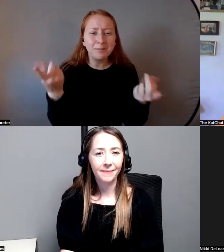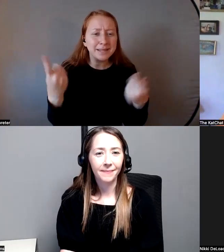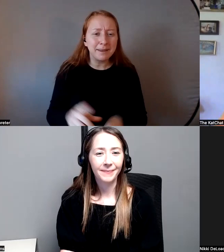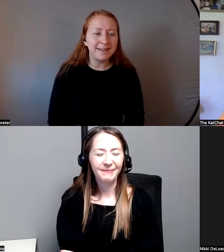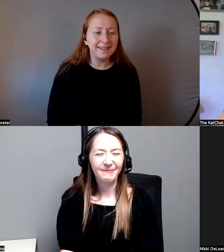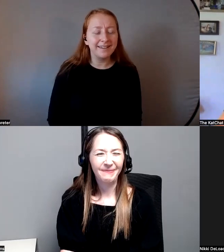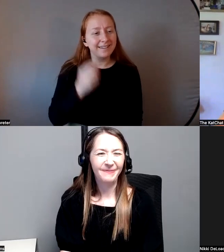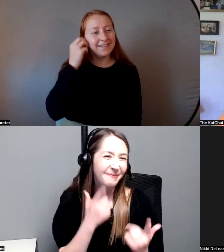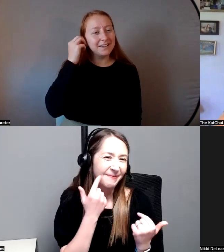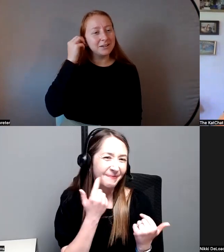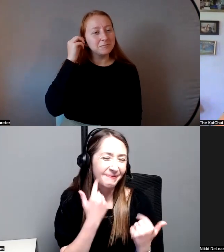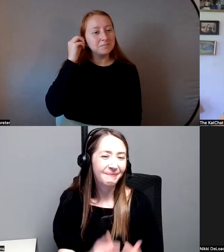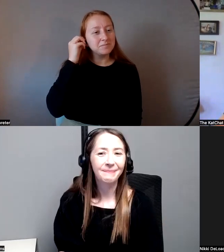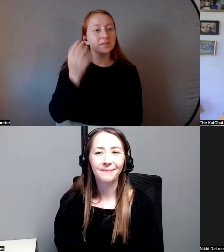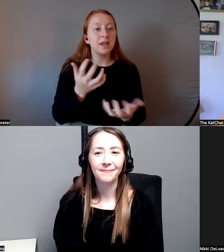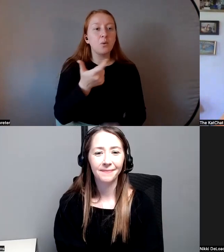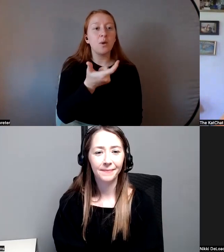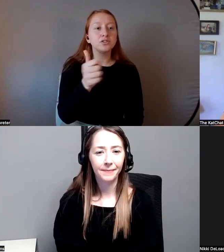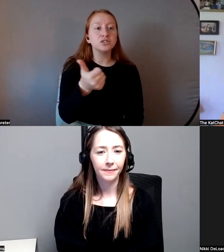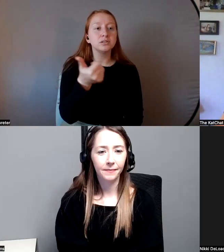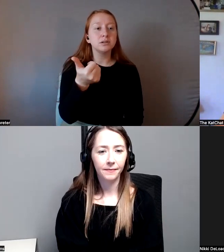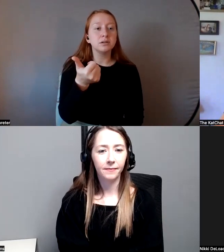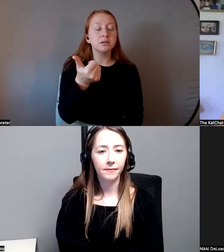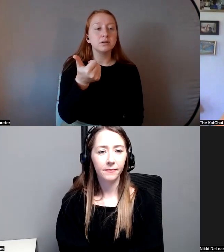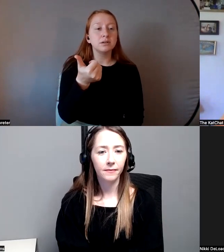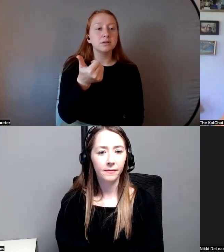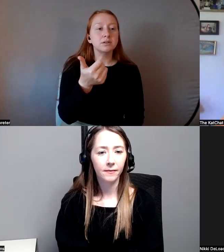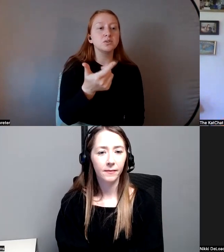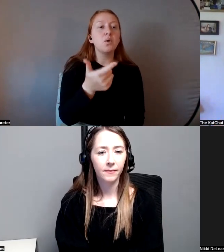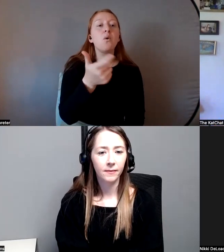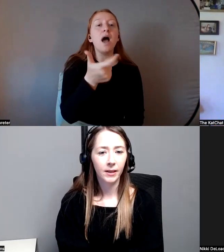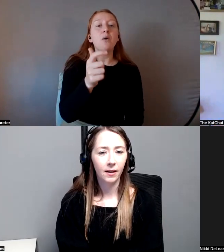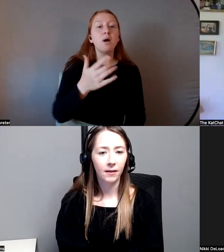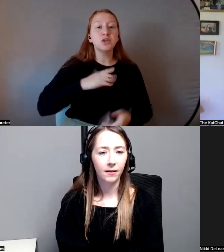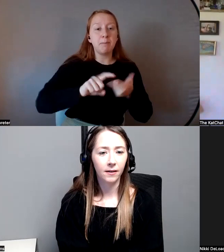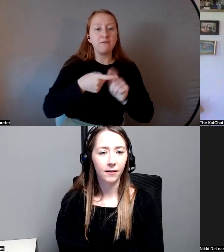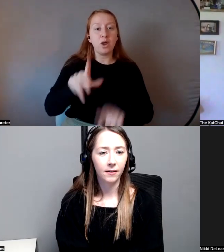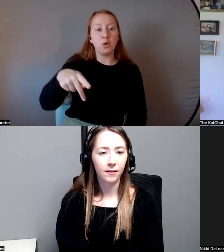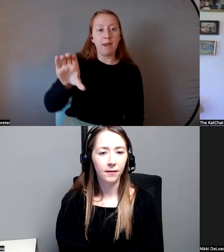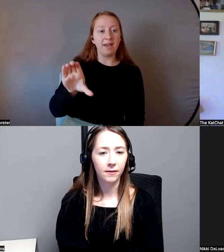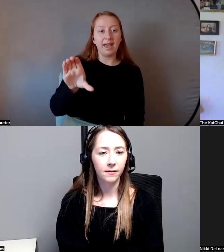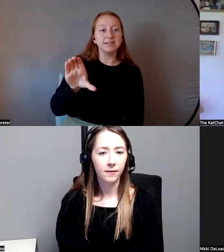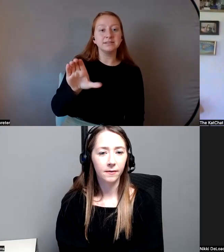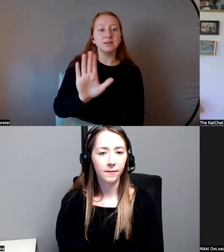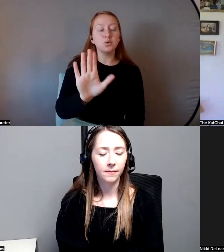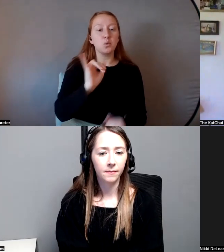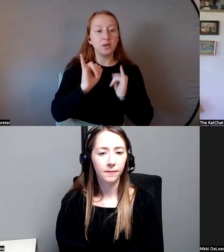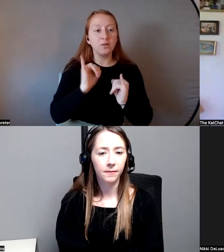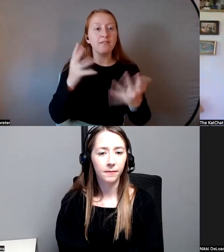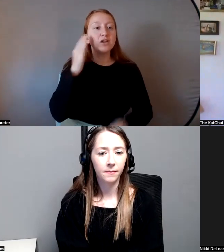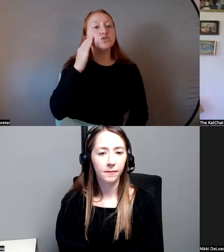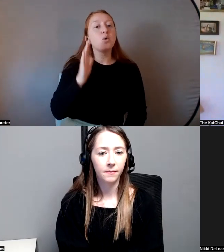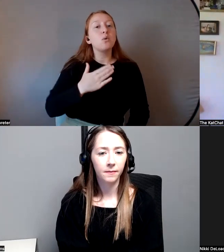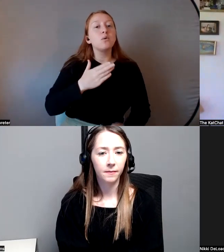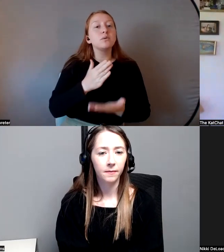I watched on another article and I watched one of my friends' podcasting. Now, I know you had some difficulty with